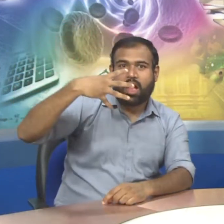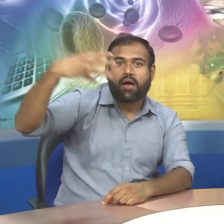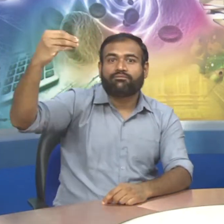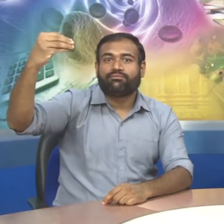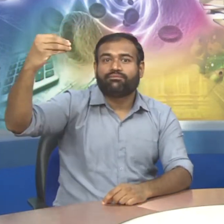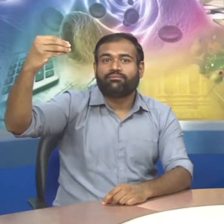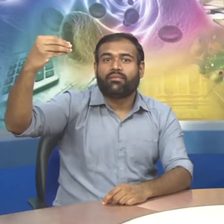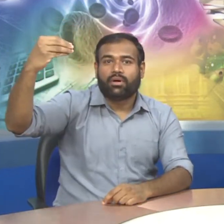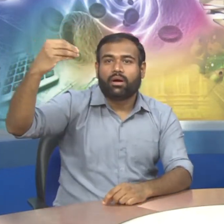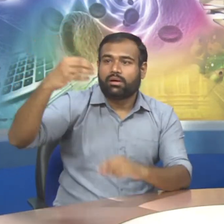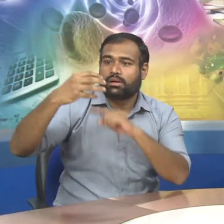the opposite.